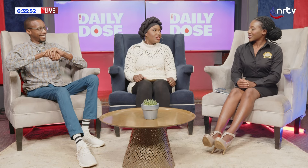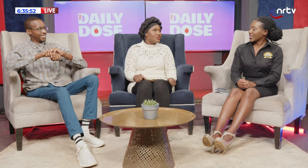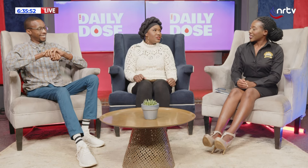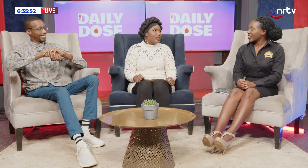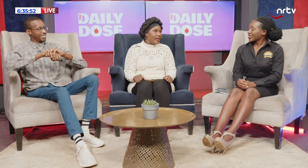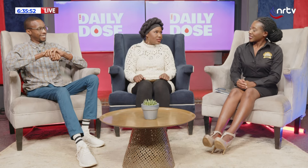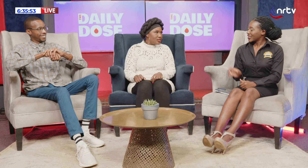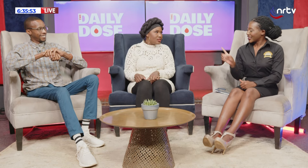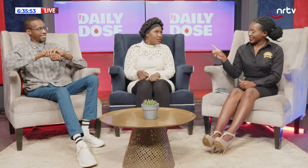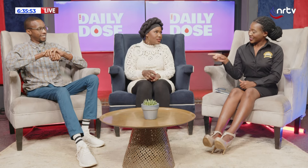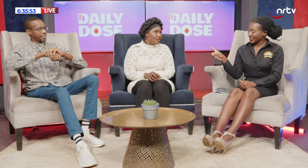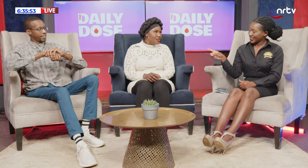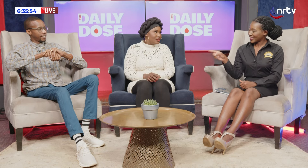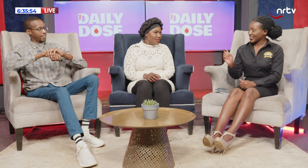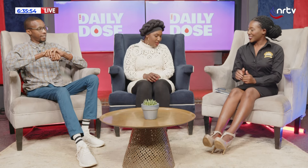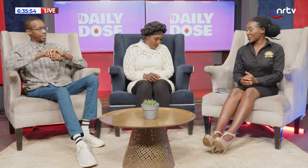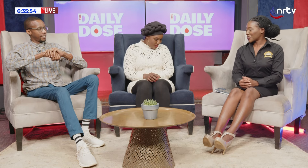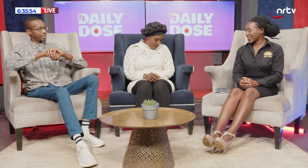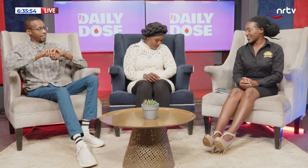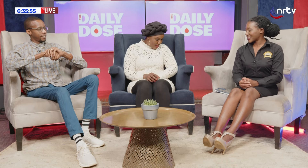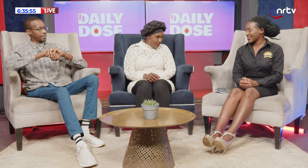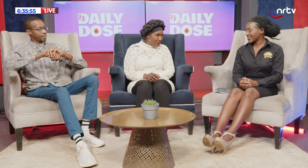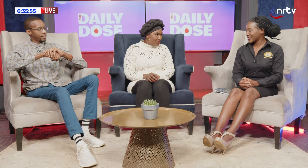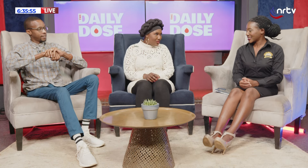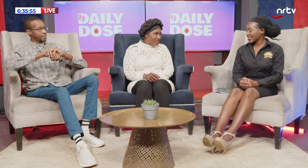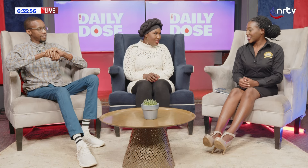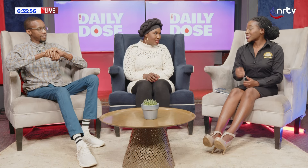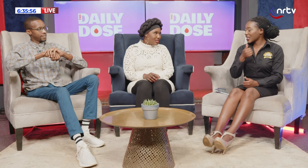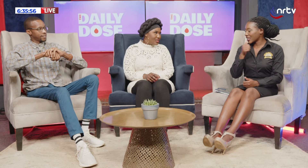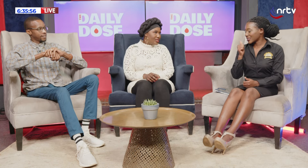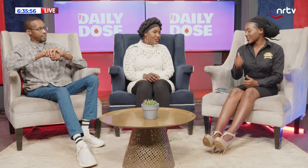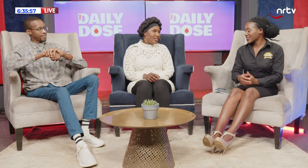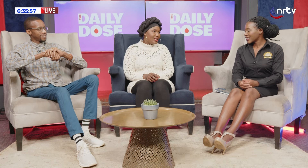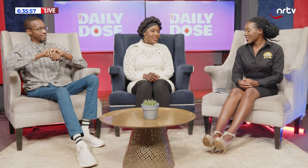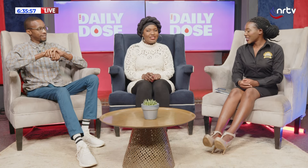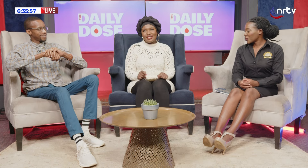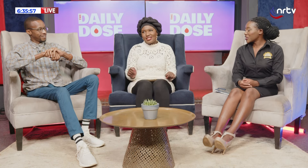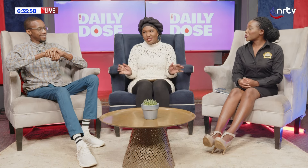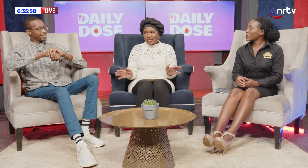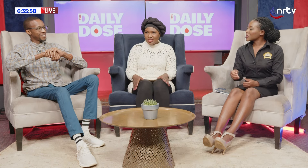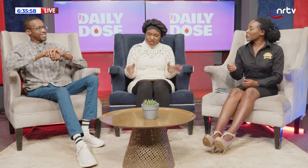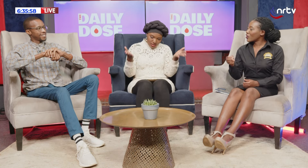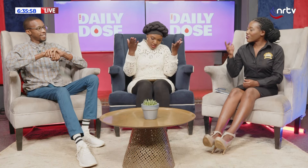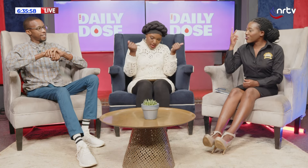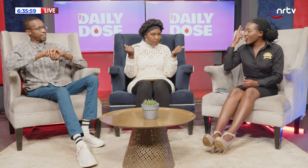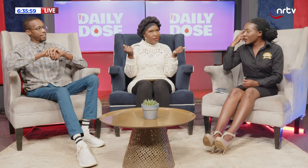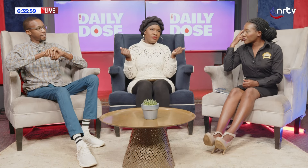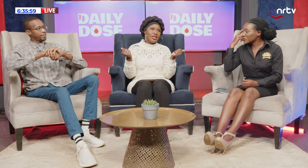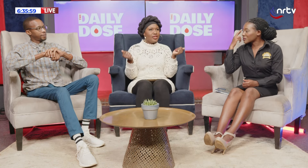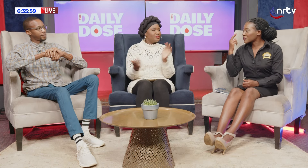feel relaxed. Yeah? Your dress. Thank you. It's nice. It's nice. I like it. No, it reminds me of... Mini.